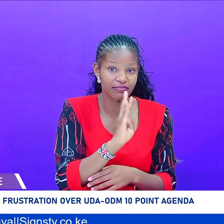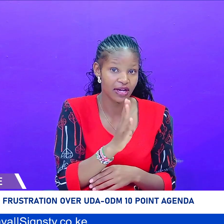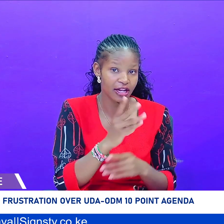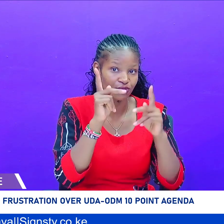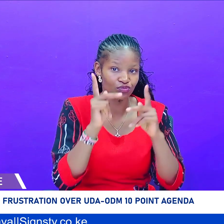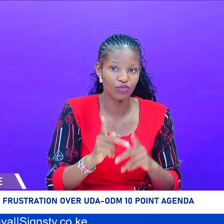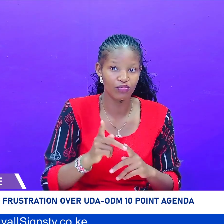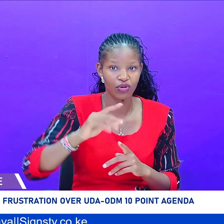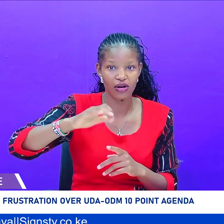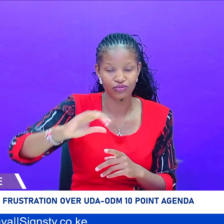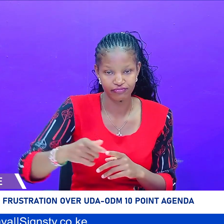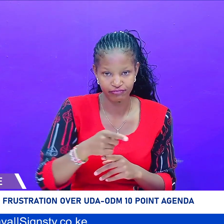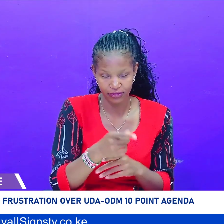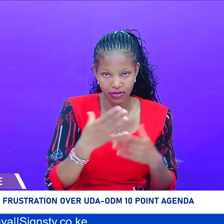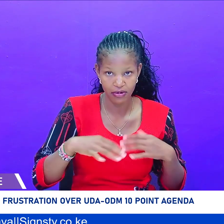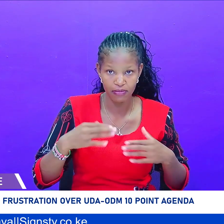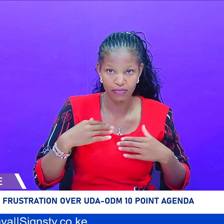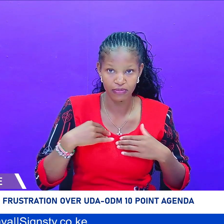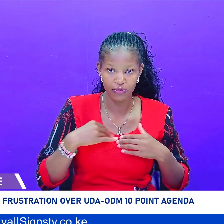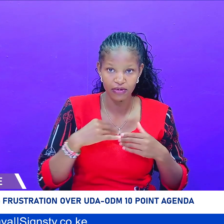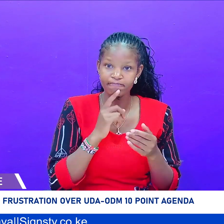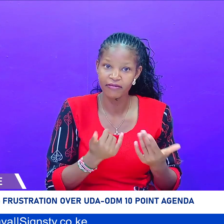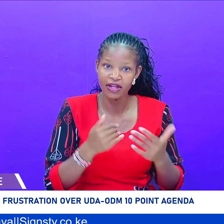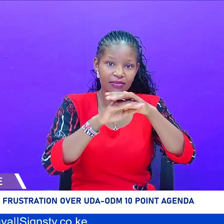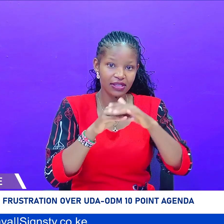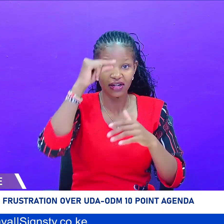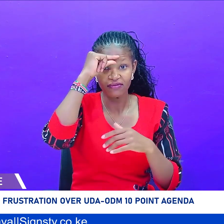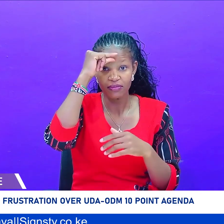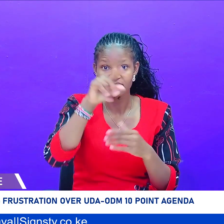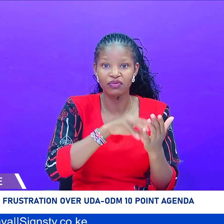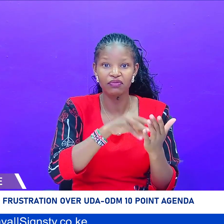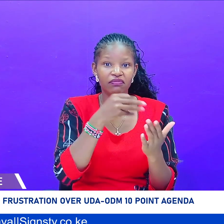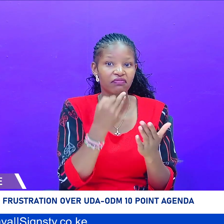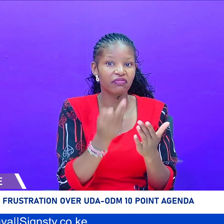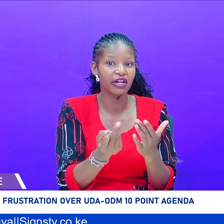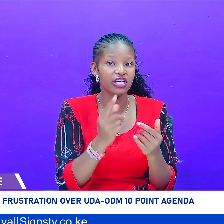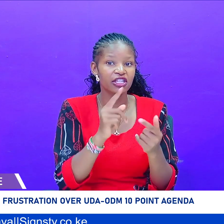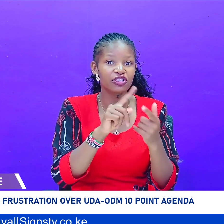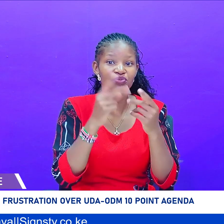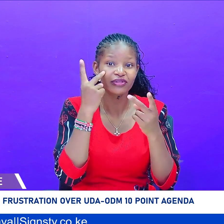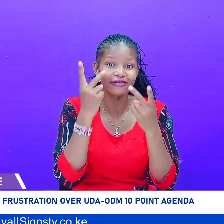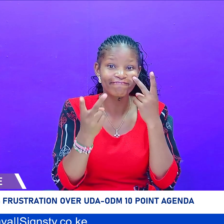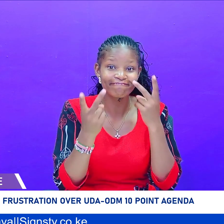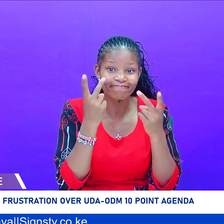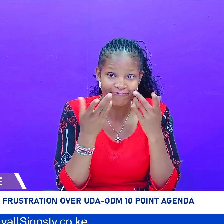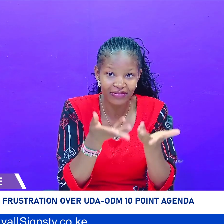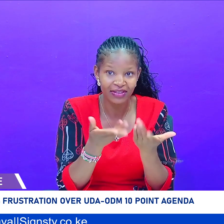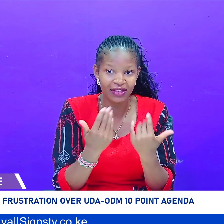Speaking in Kisumu City, residents accused the government of failing to seal the loopholes of corruption and